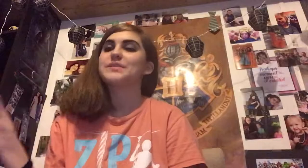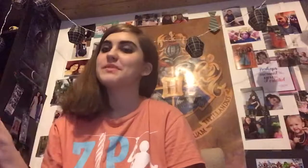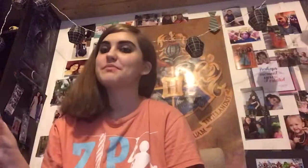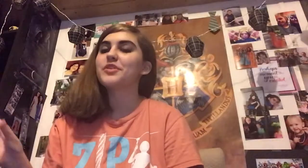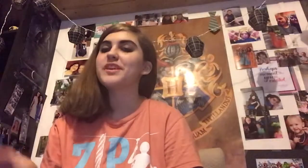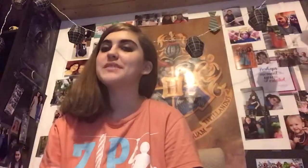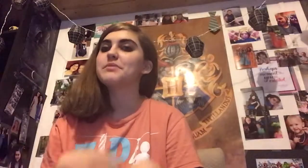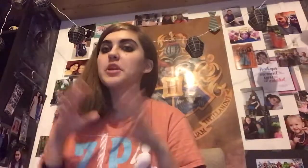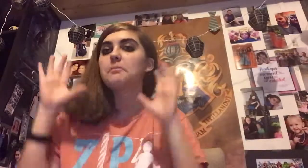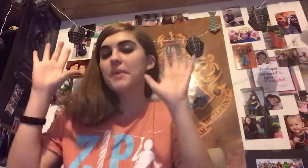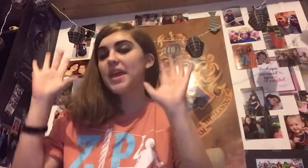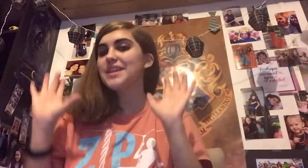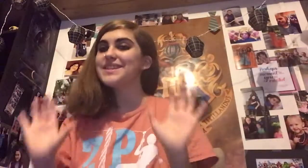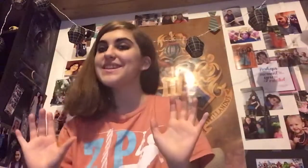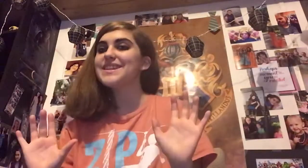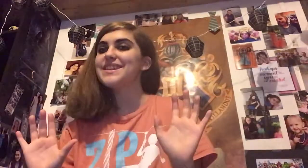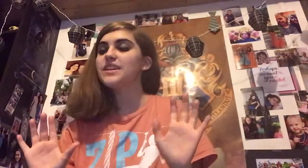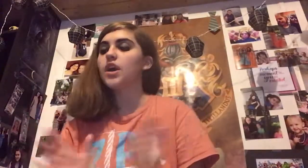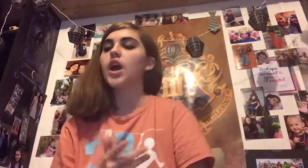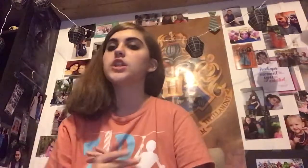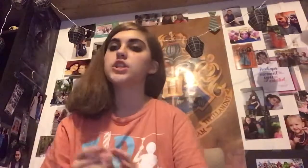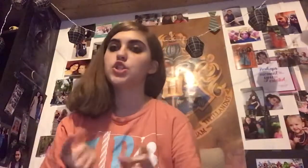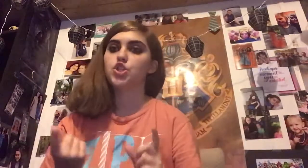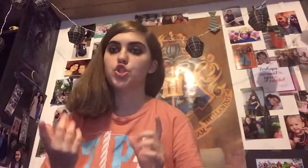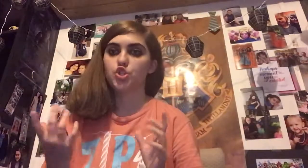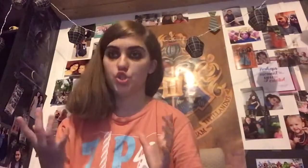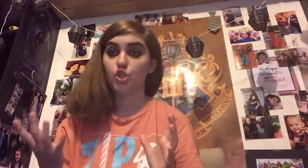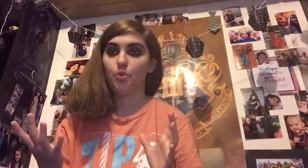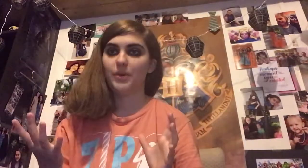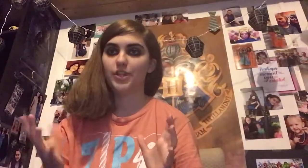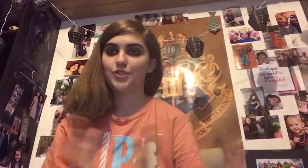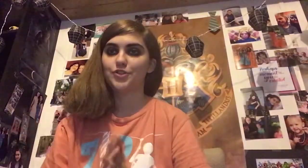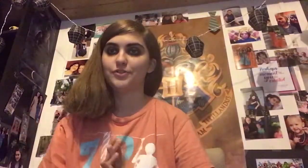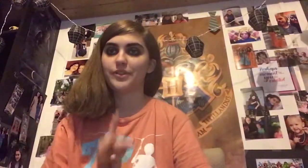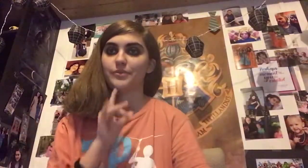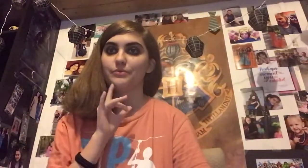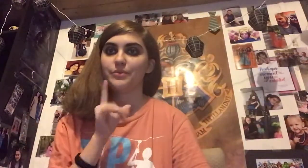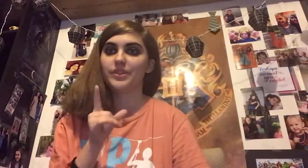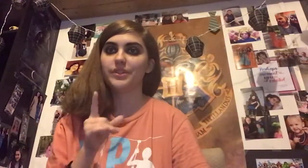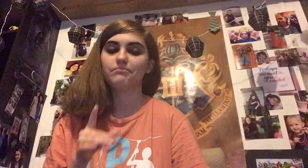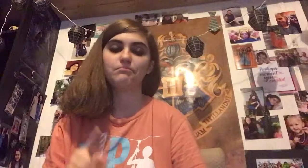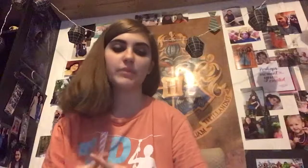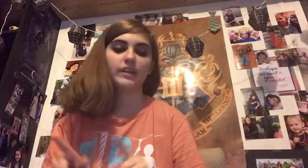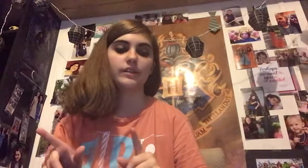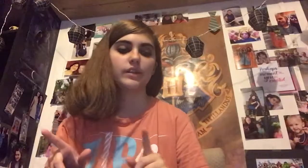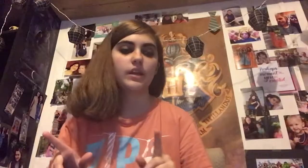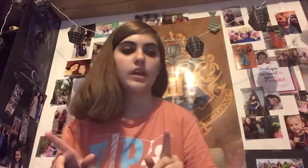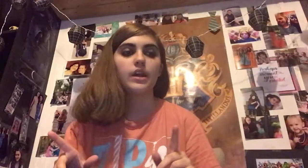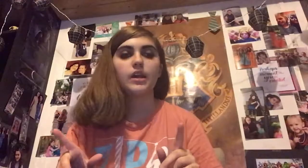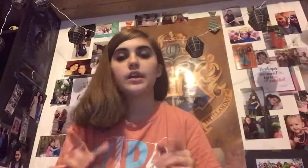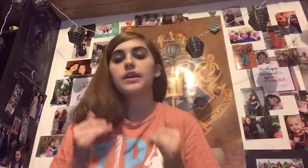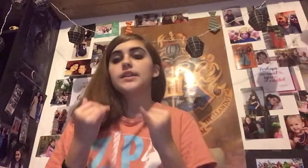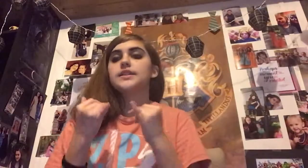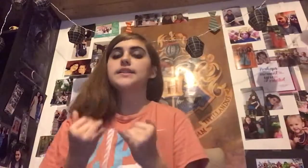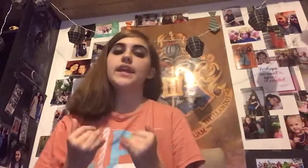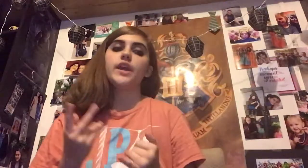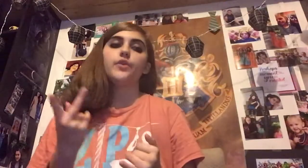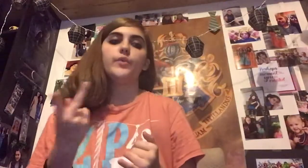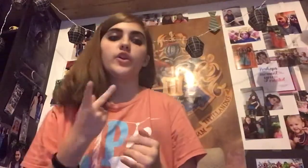Christmas break has been amazing. I did so much, like really. But today we are going to